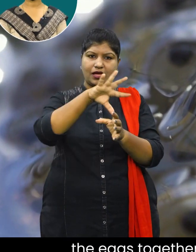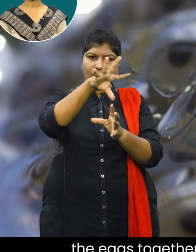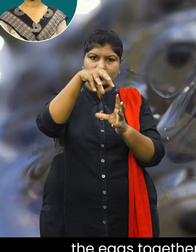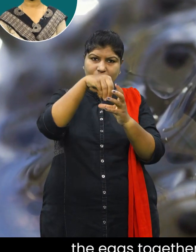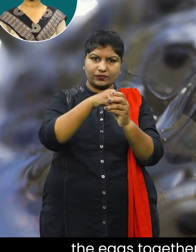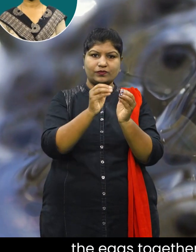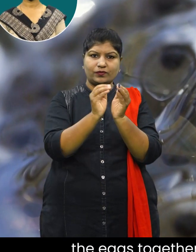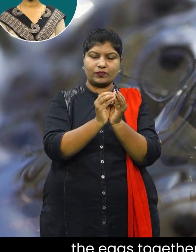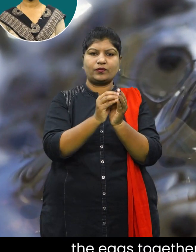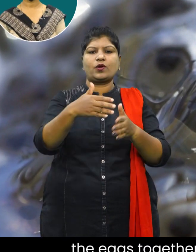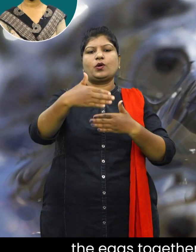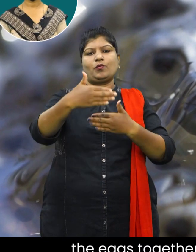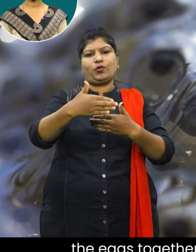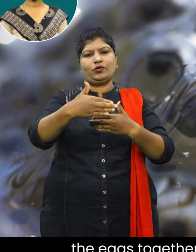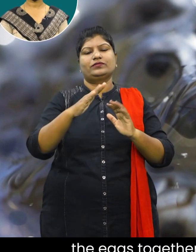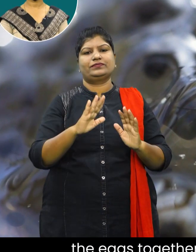eggs.